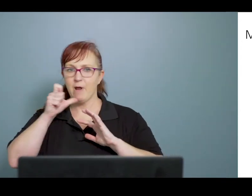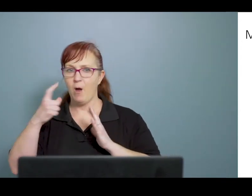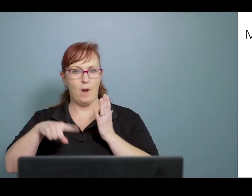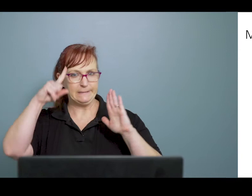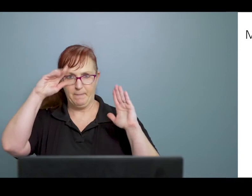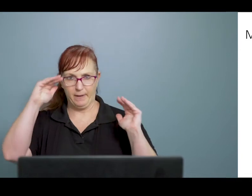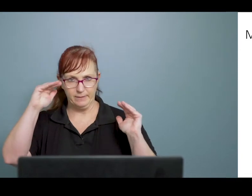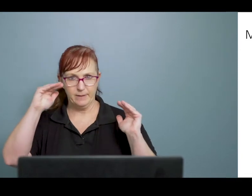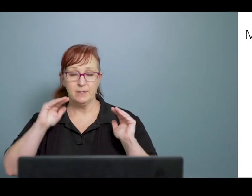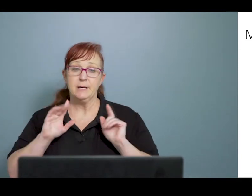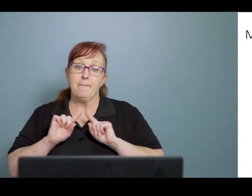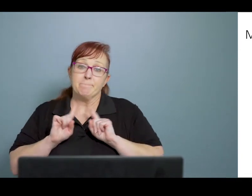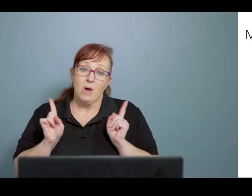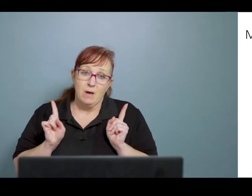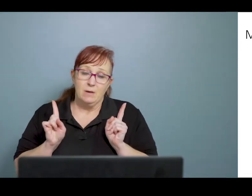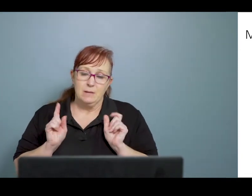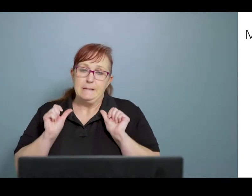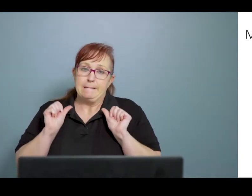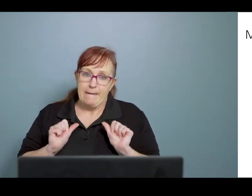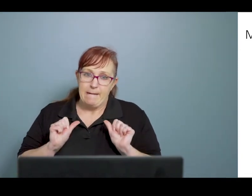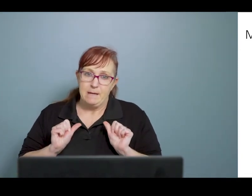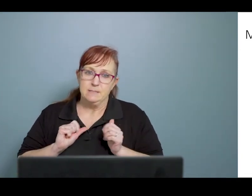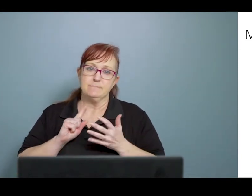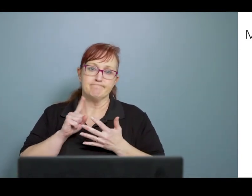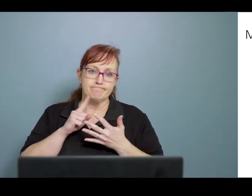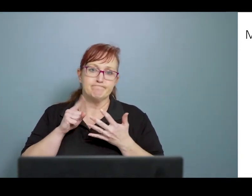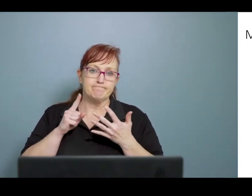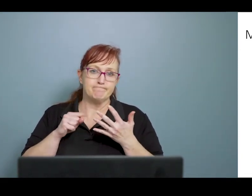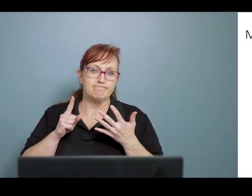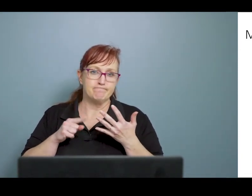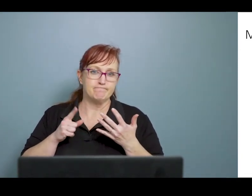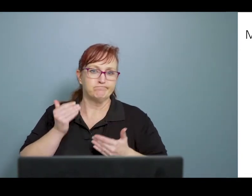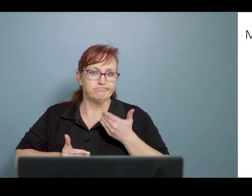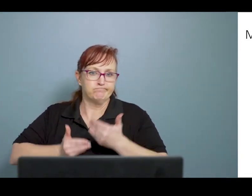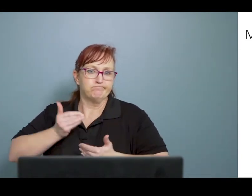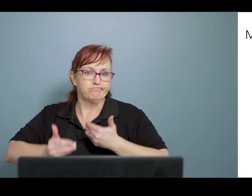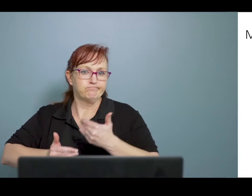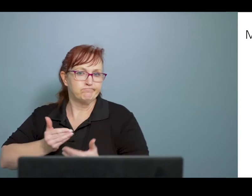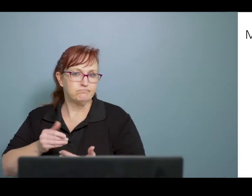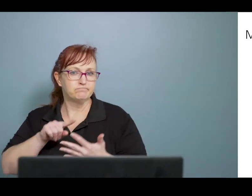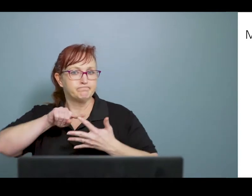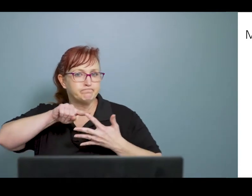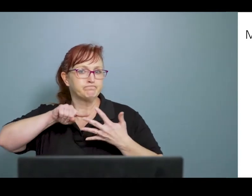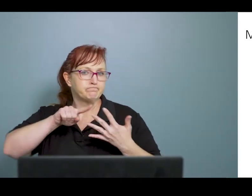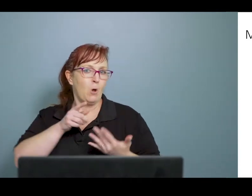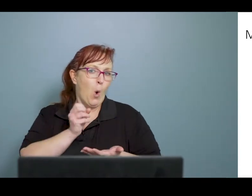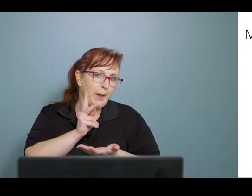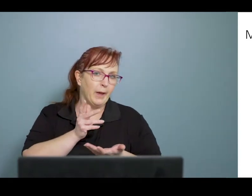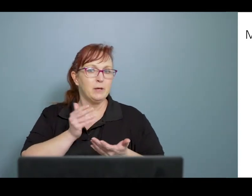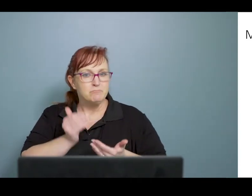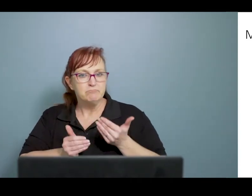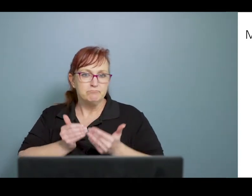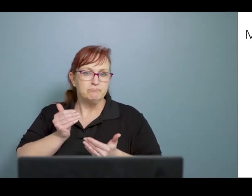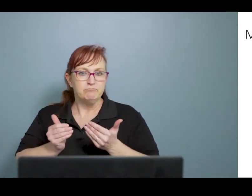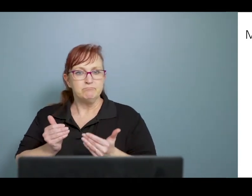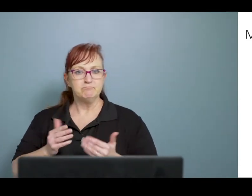but here are some things that have gone okay, and that